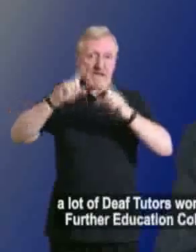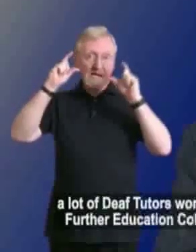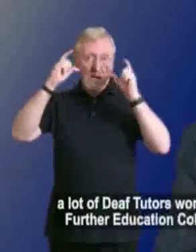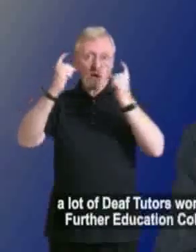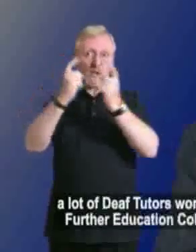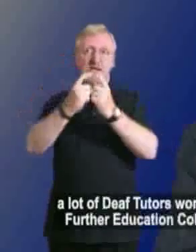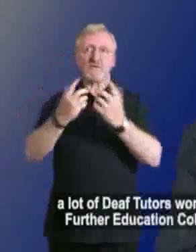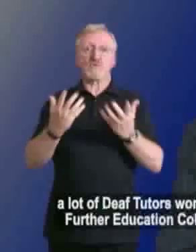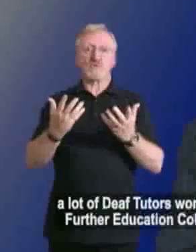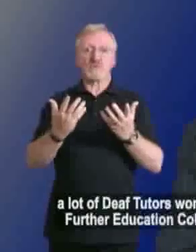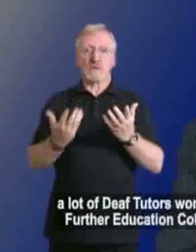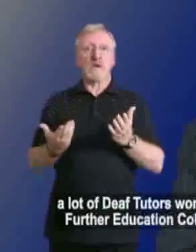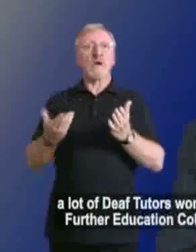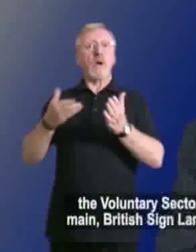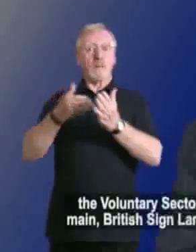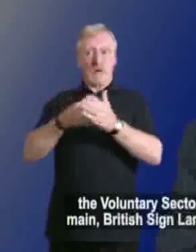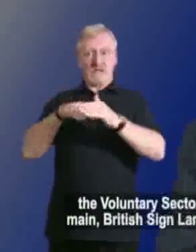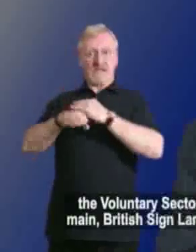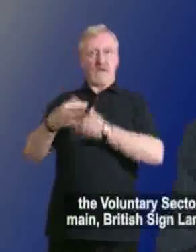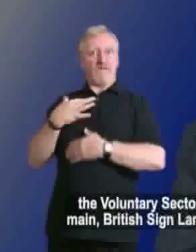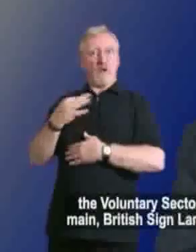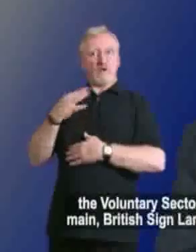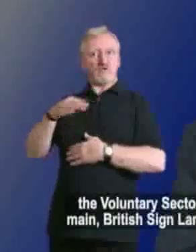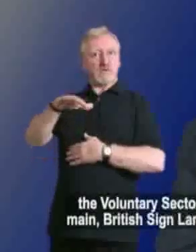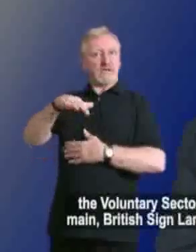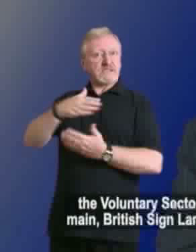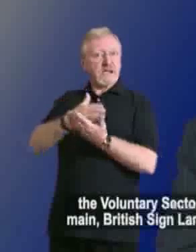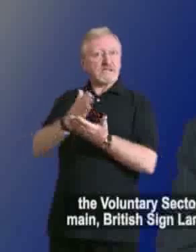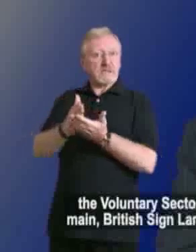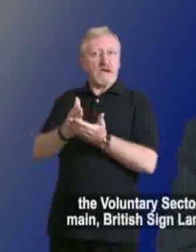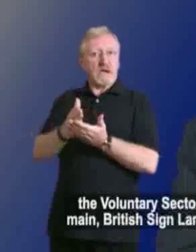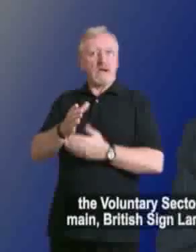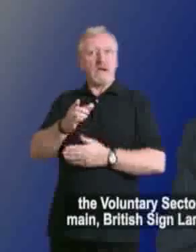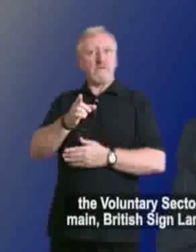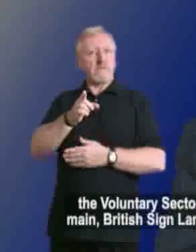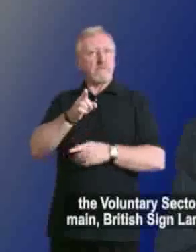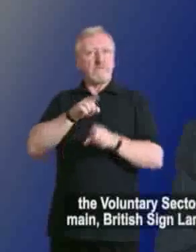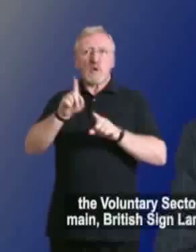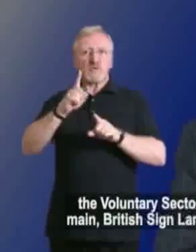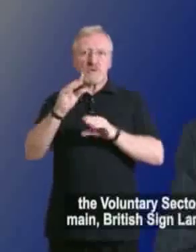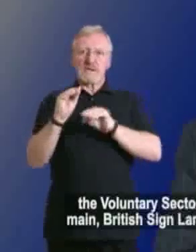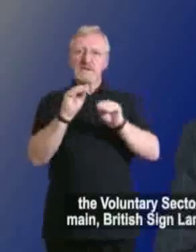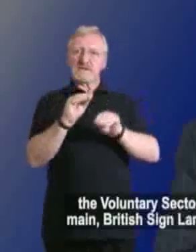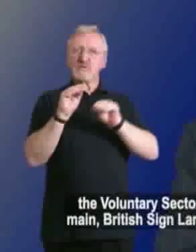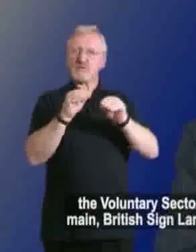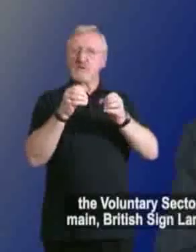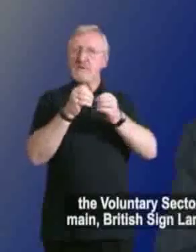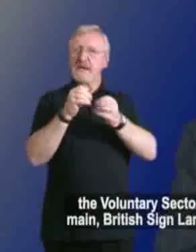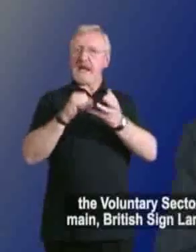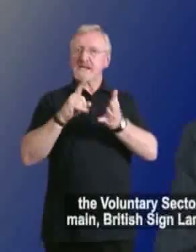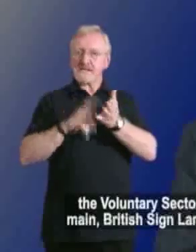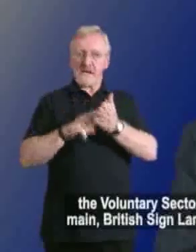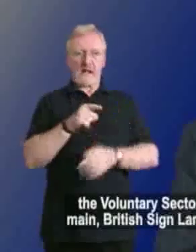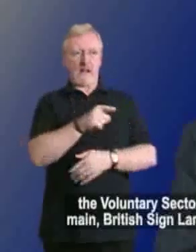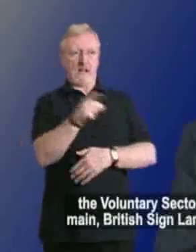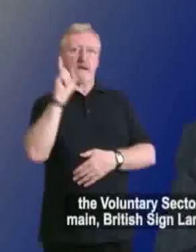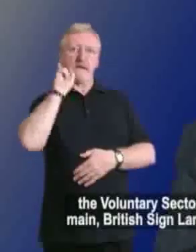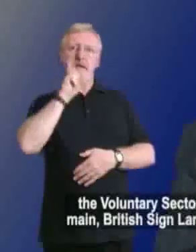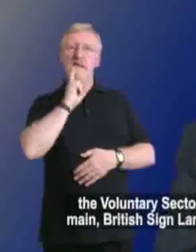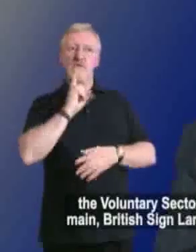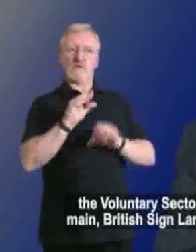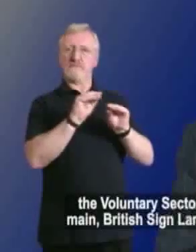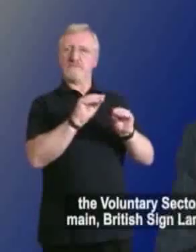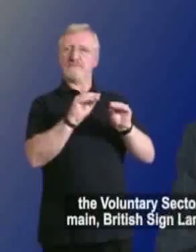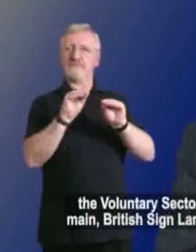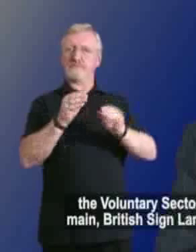education colleges, and of course within the voluntary sector, where they teach in the main British Sign Language to hearing